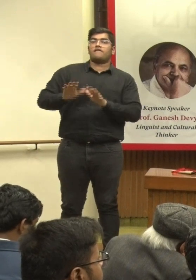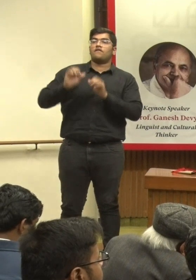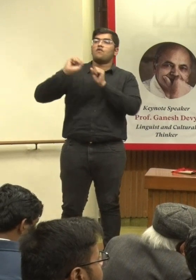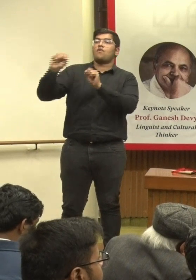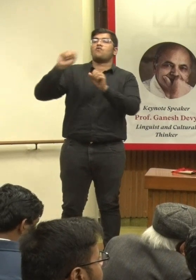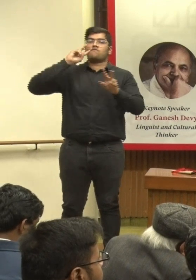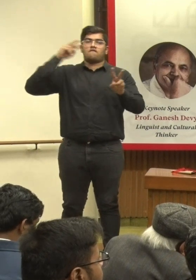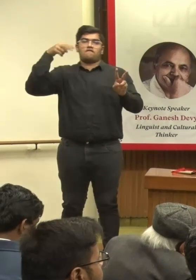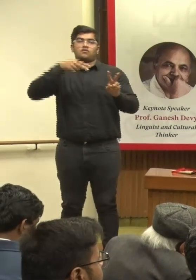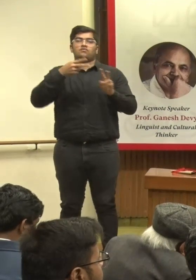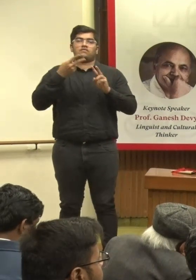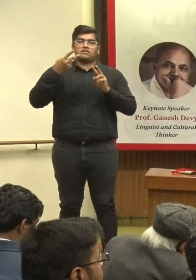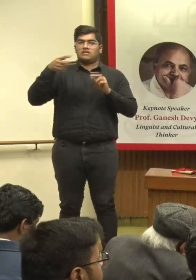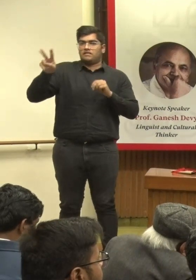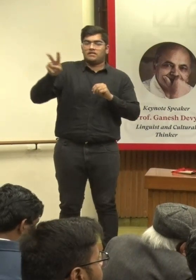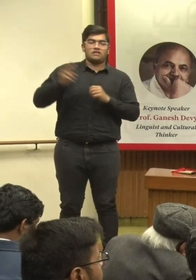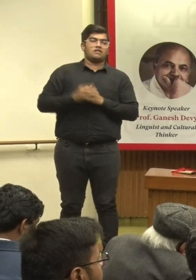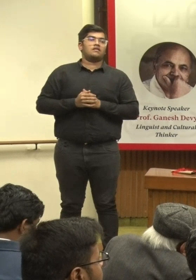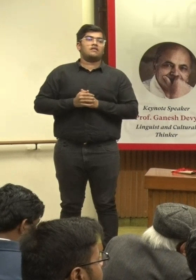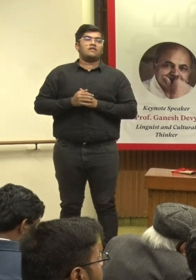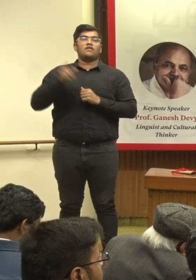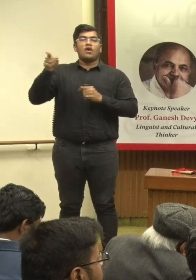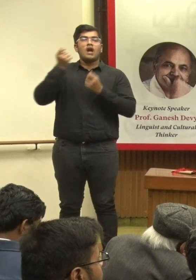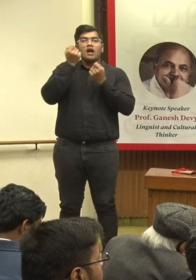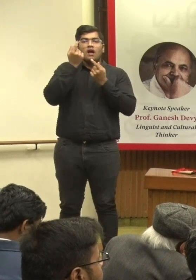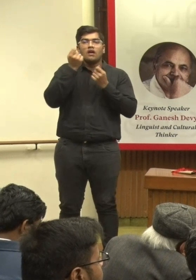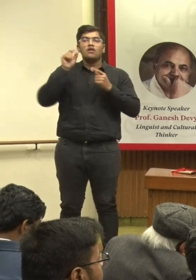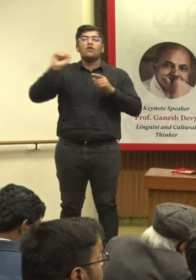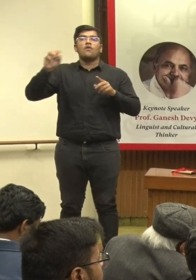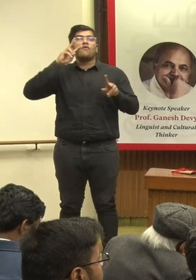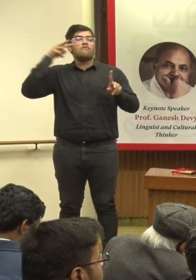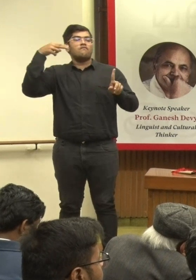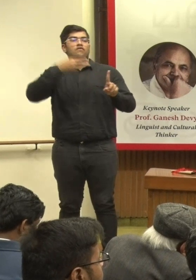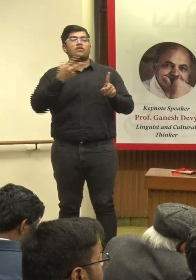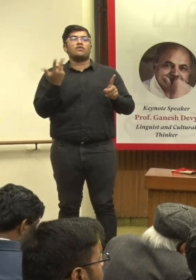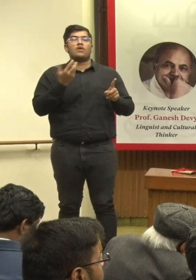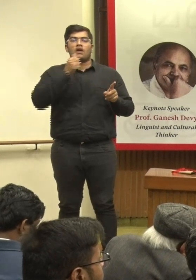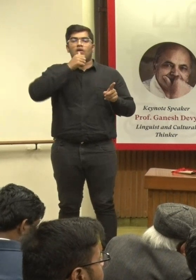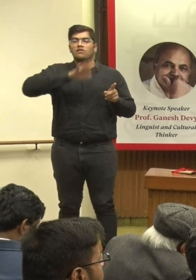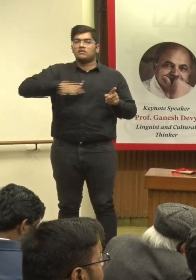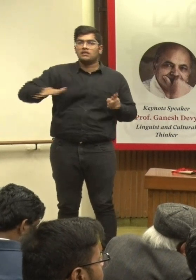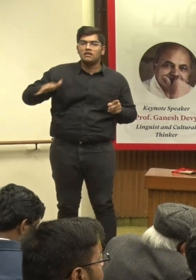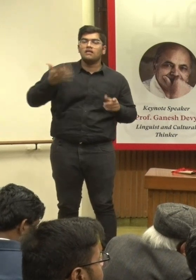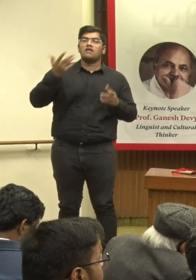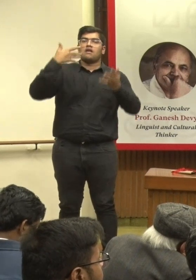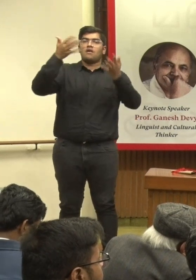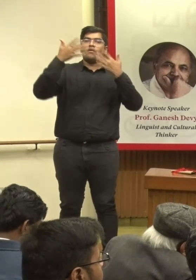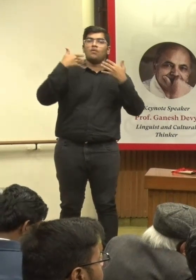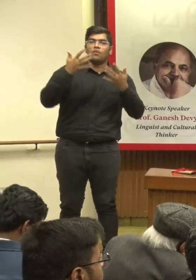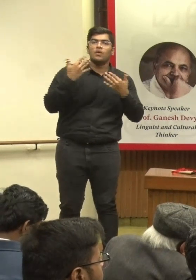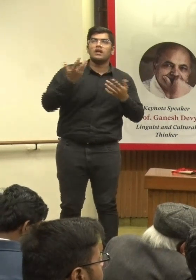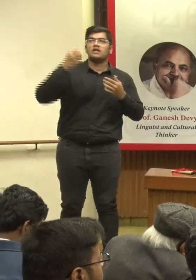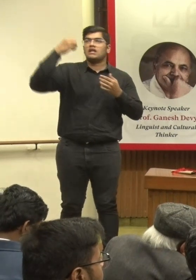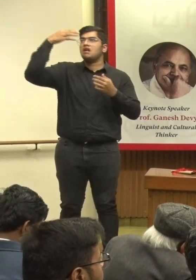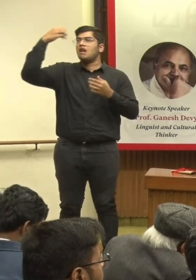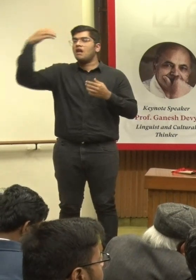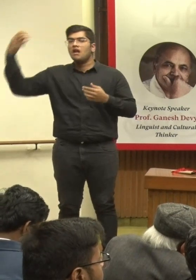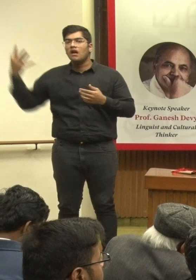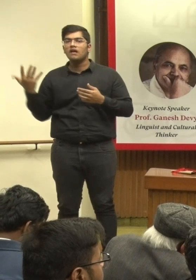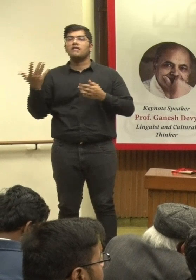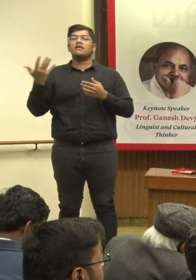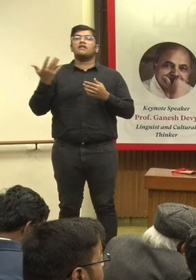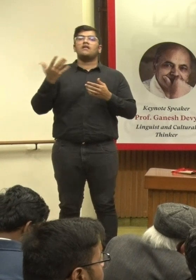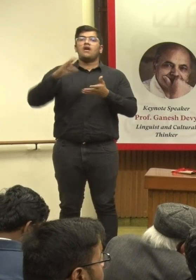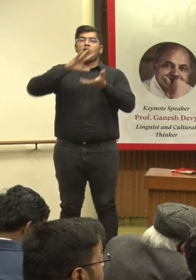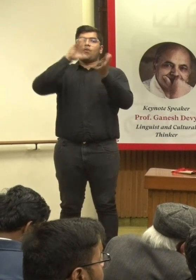their worldviews. And they understand the waves of the sea, the winds, the trees, the lights, the movement of